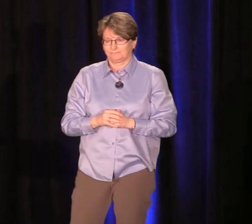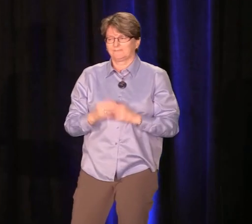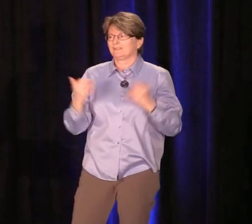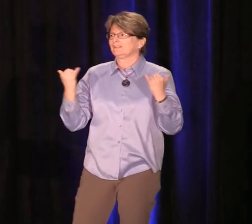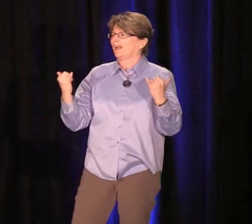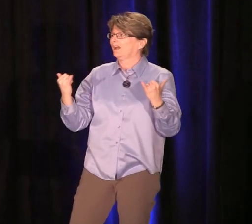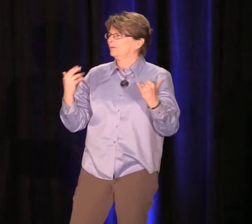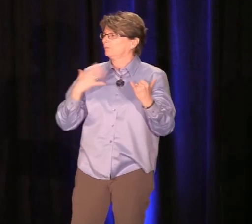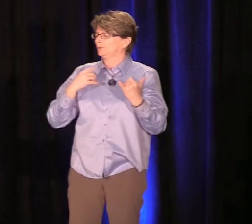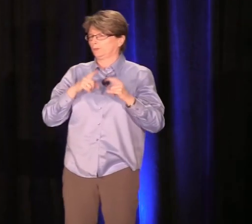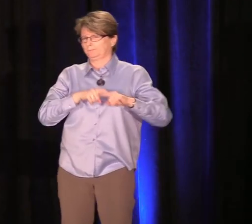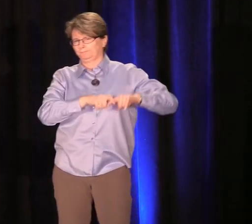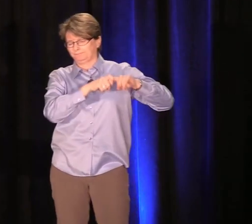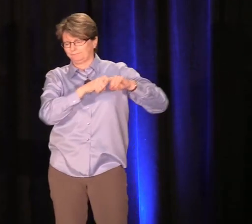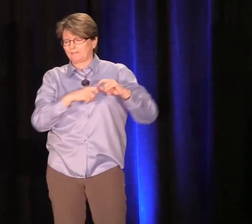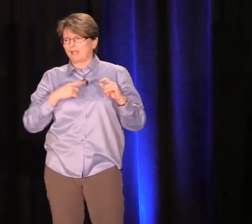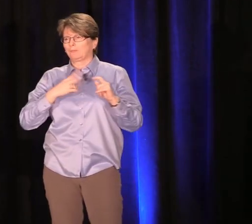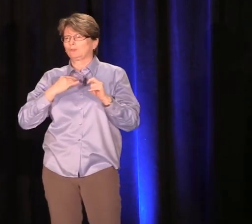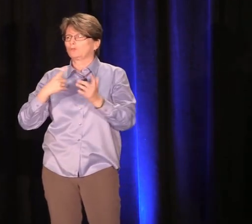Or you can just forget about it.